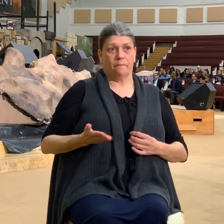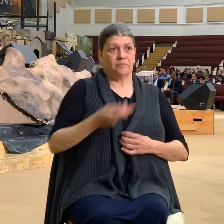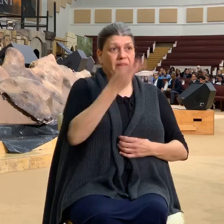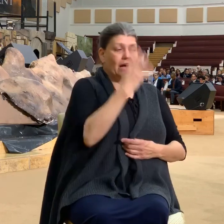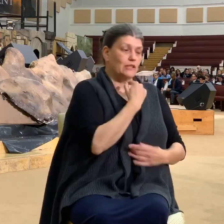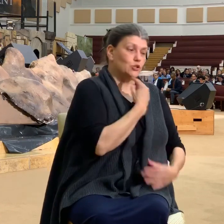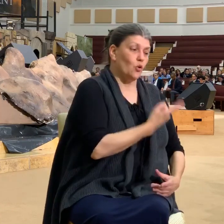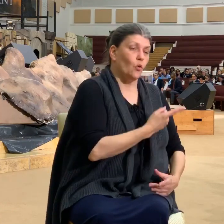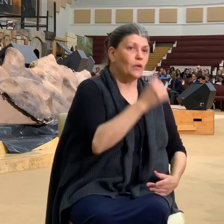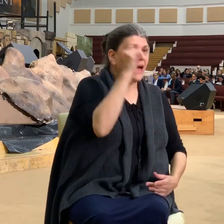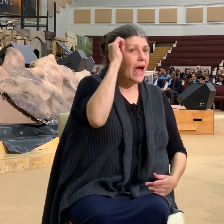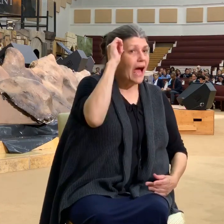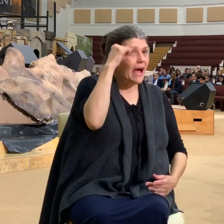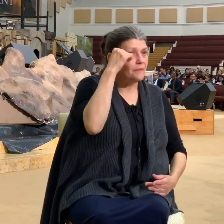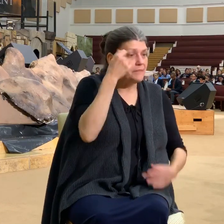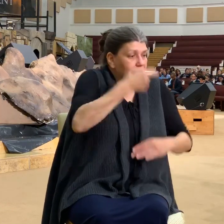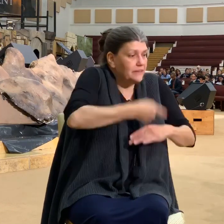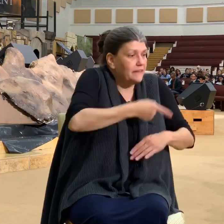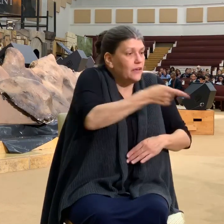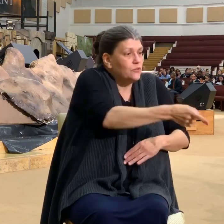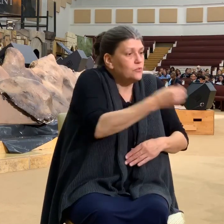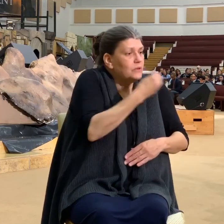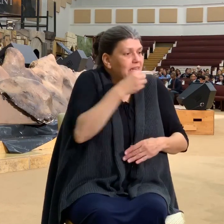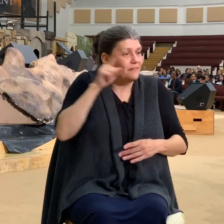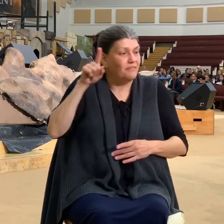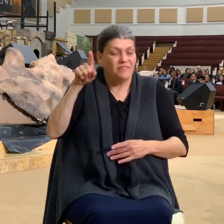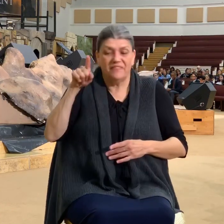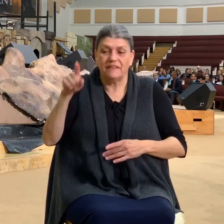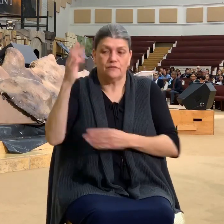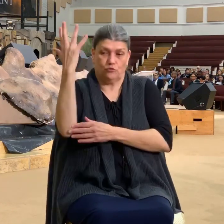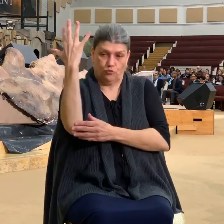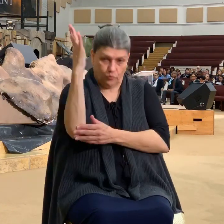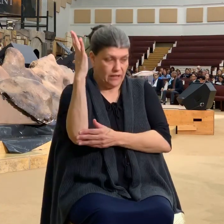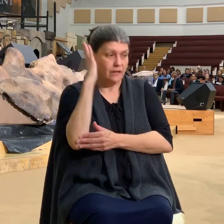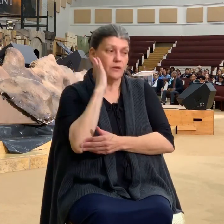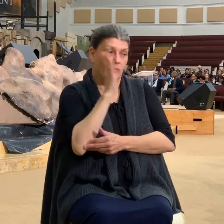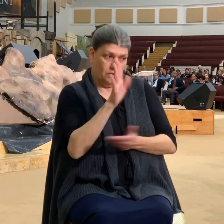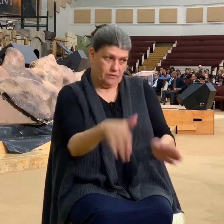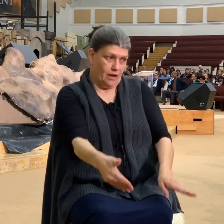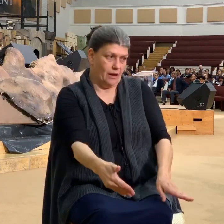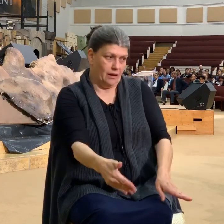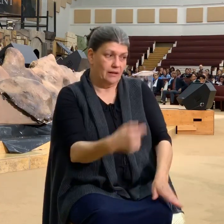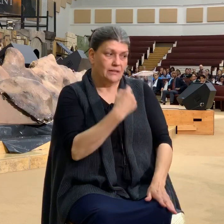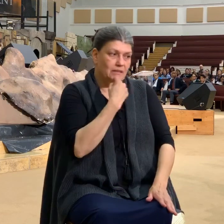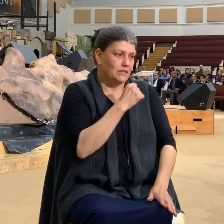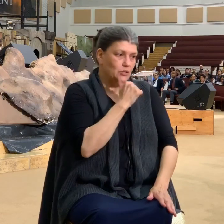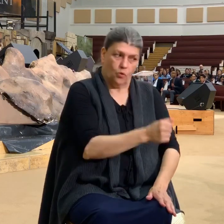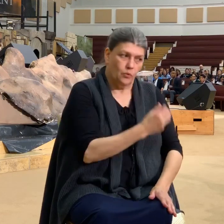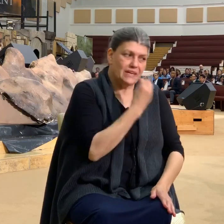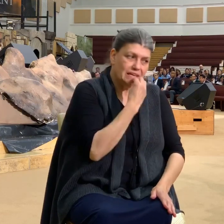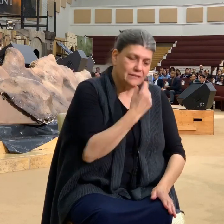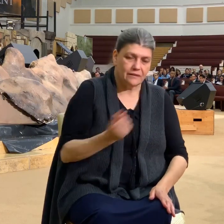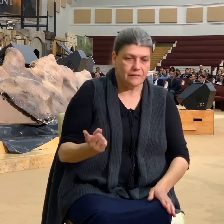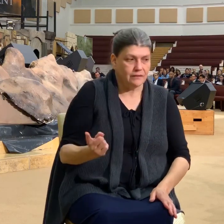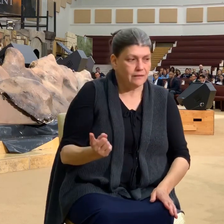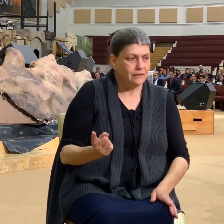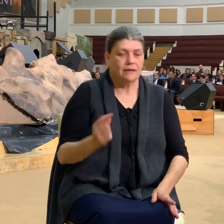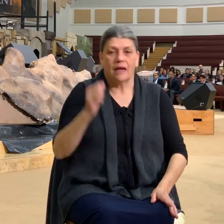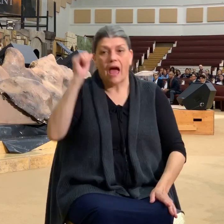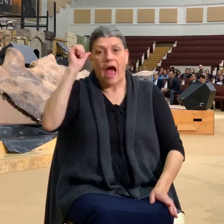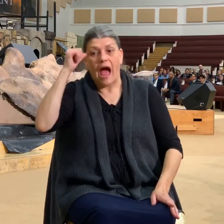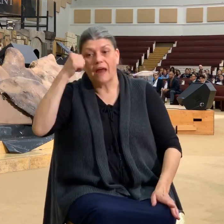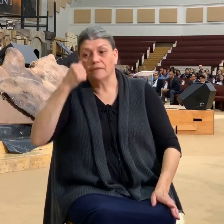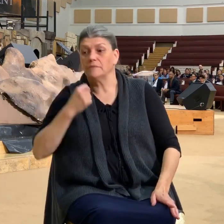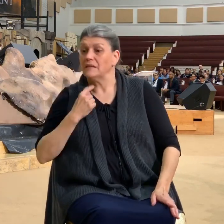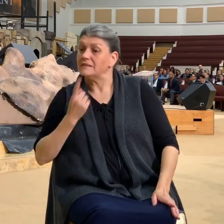said, "The day you eat of this tree, you're going to die." But he said, "So don't eat of it." Adam takes the message